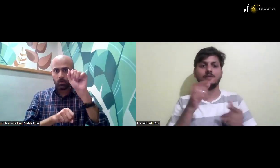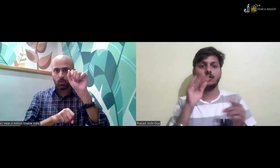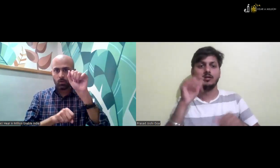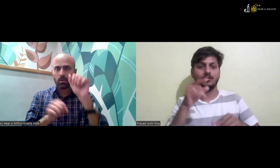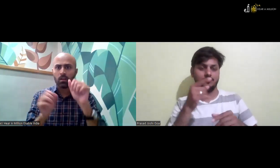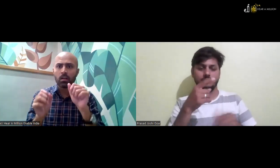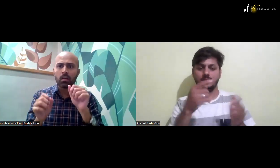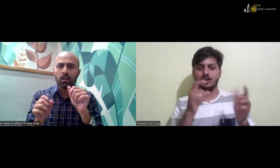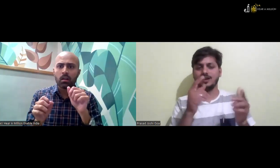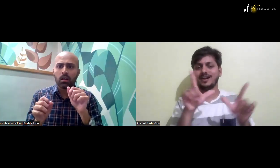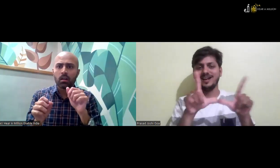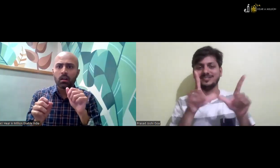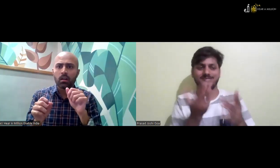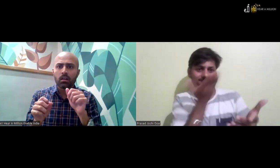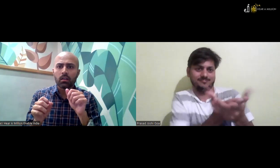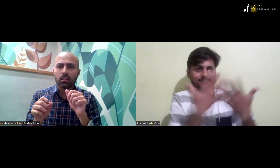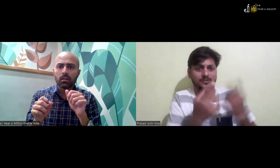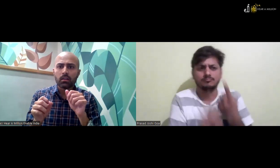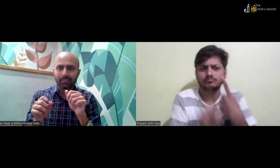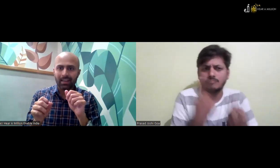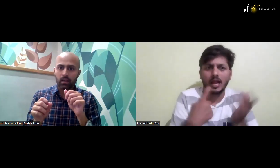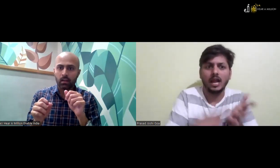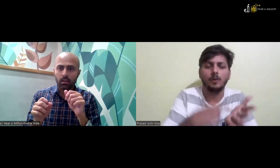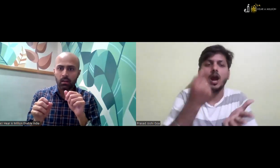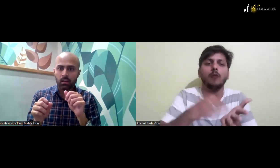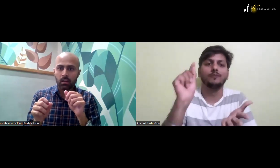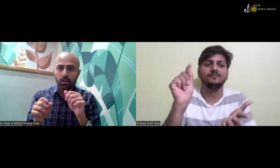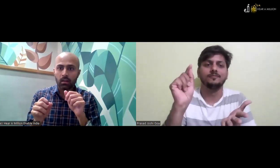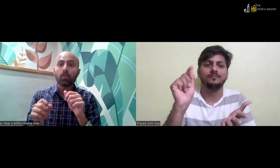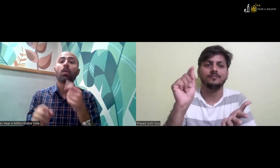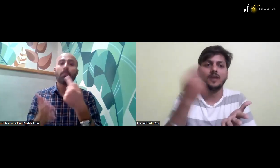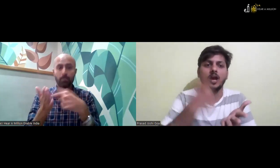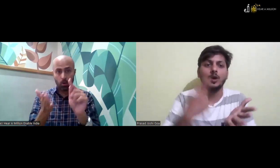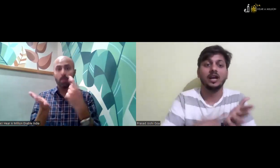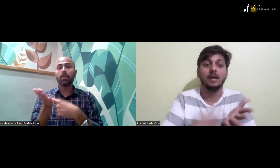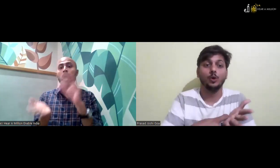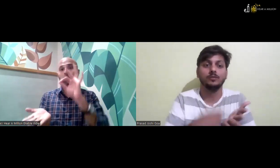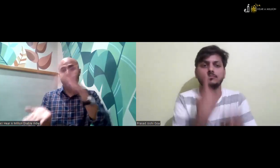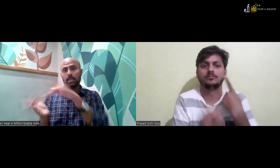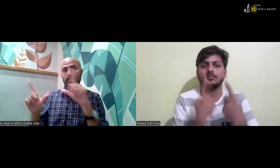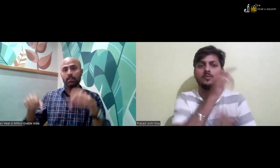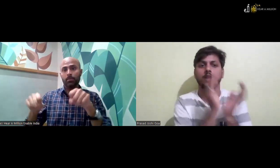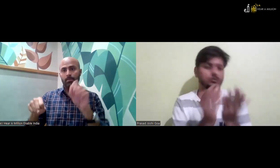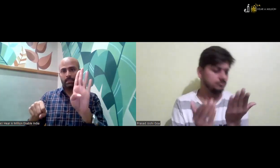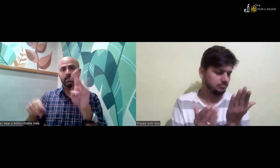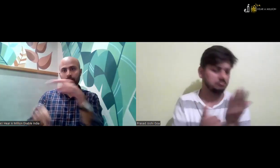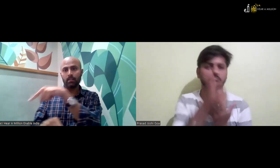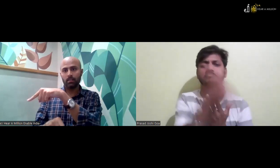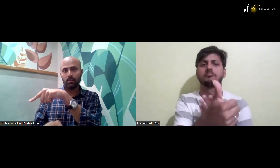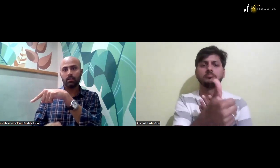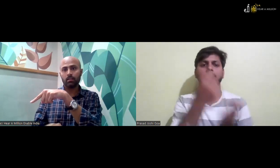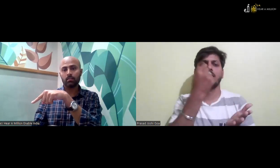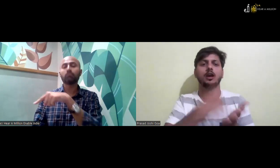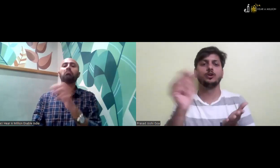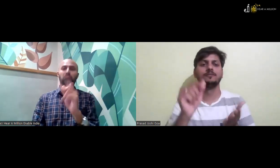Report. You mean the disability certificate, whenever you're applying for the license, so you have the